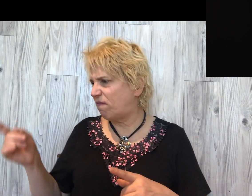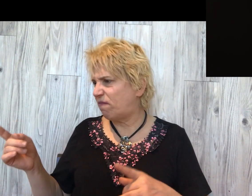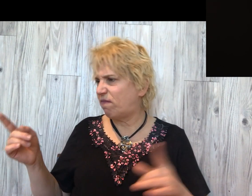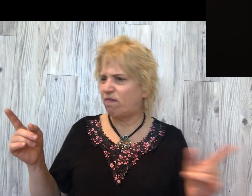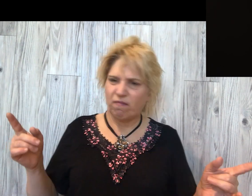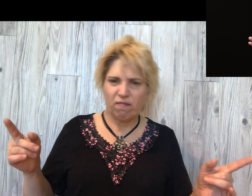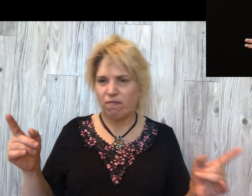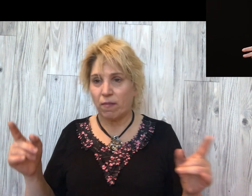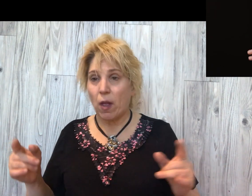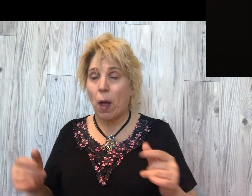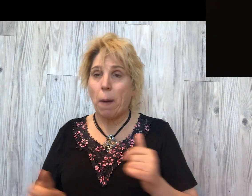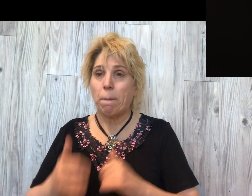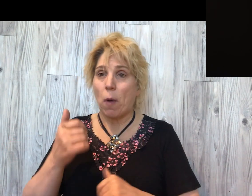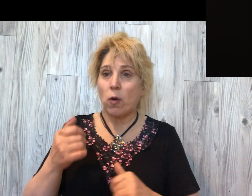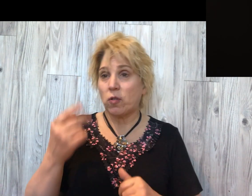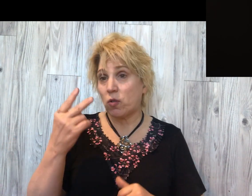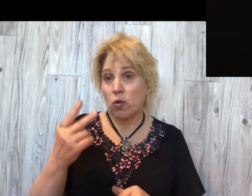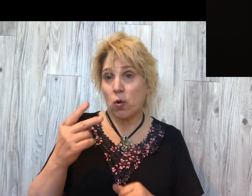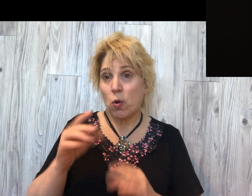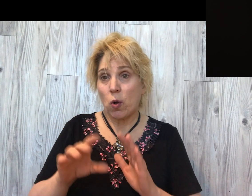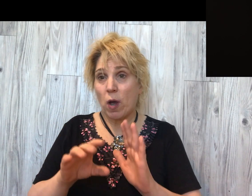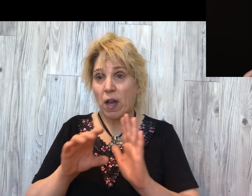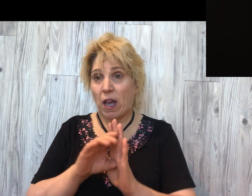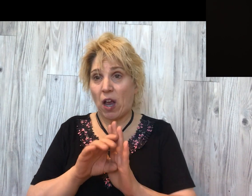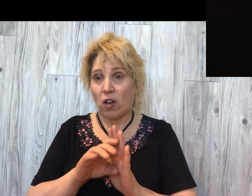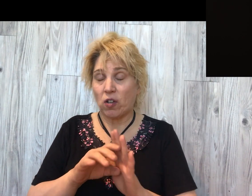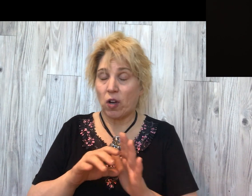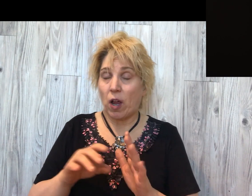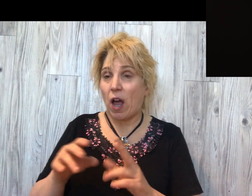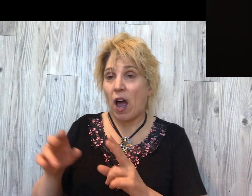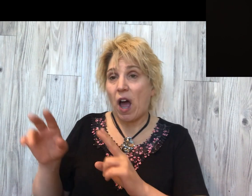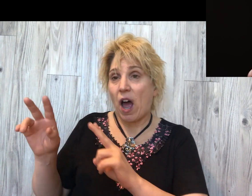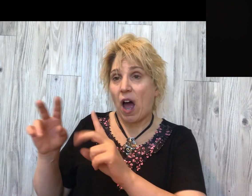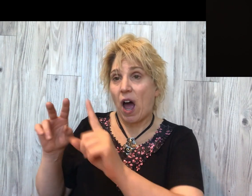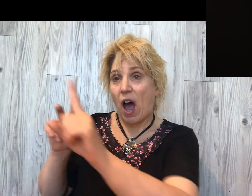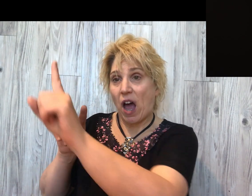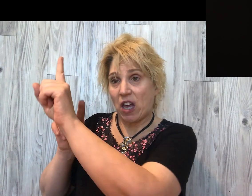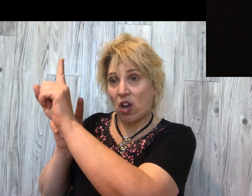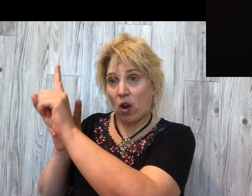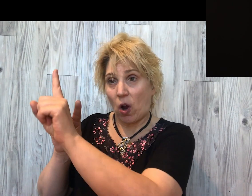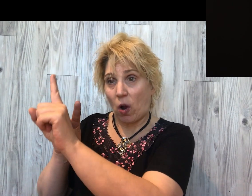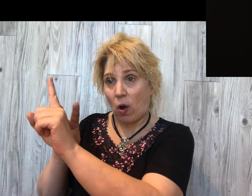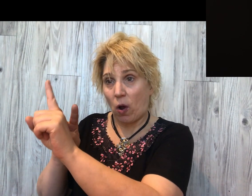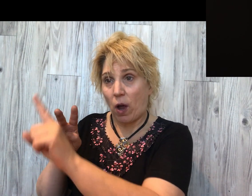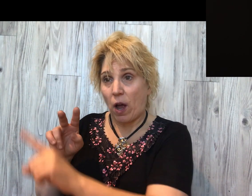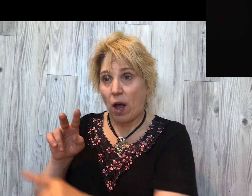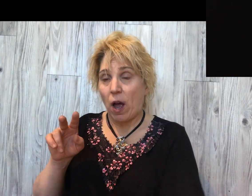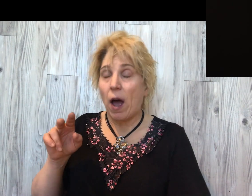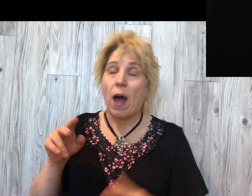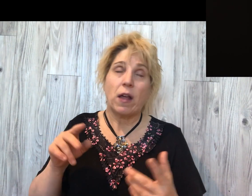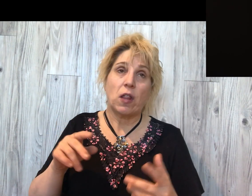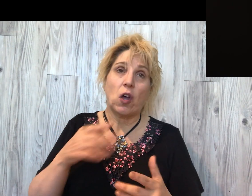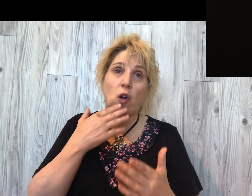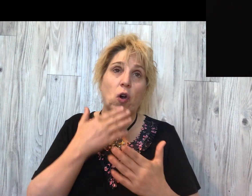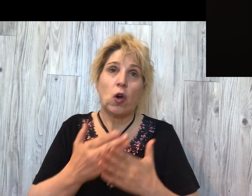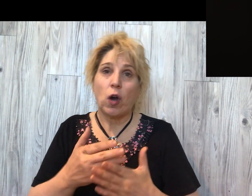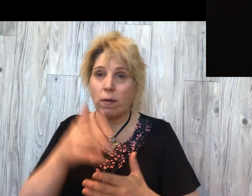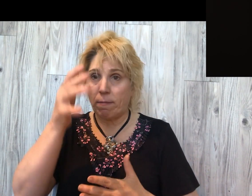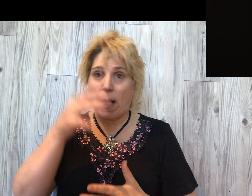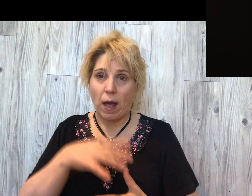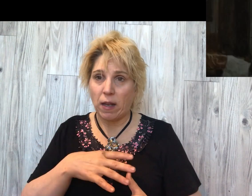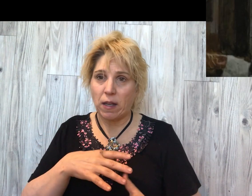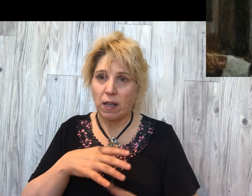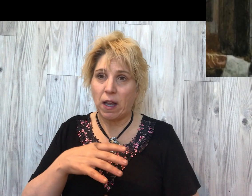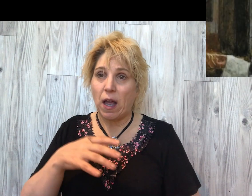story. And like most two-character stories, there's a good guy, a hero, a role model, and there's a bad guy. Now, the good guy in this